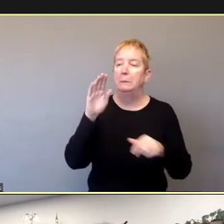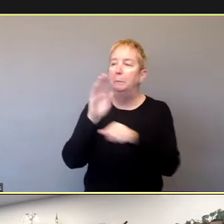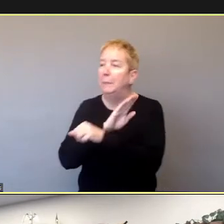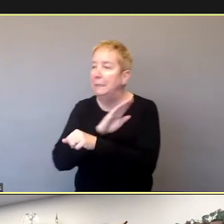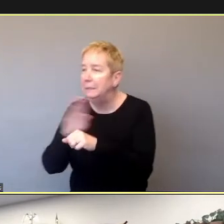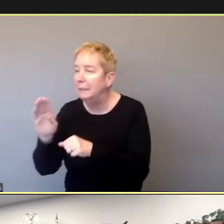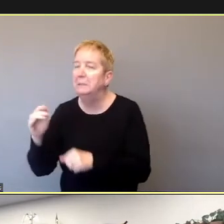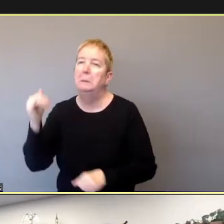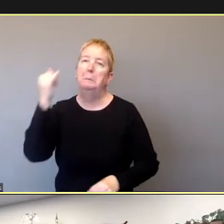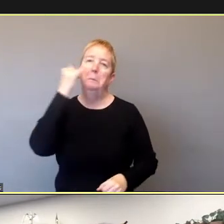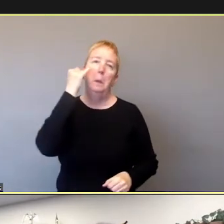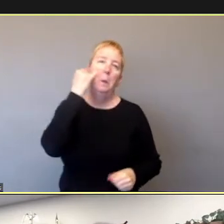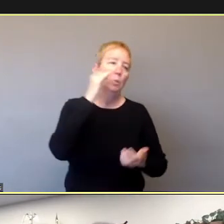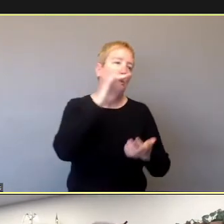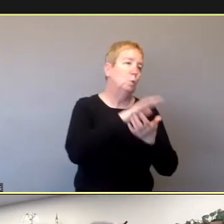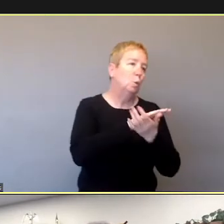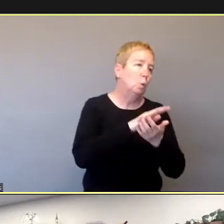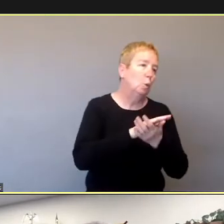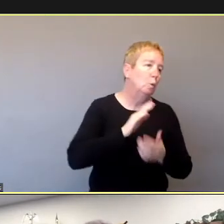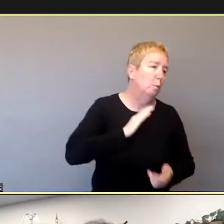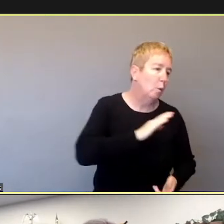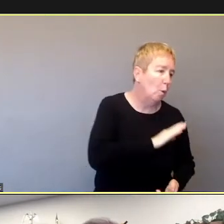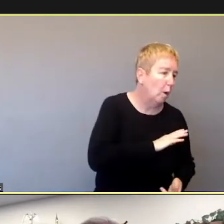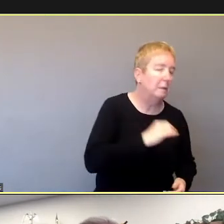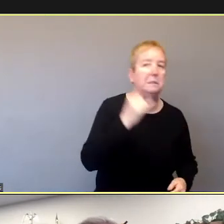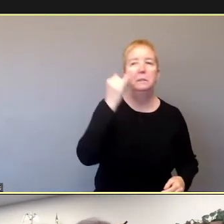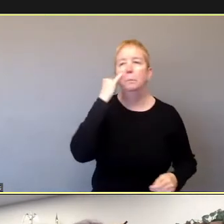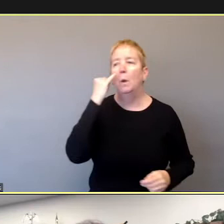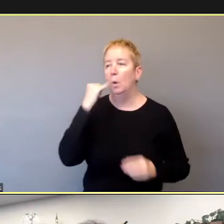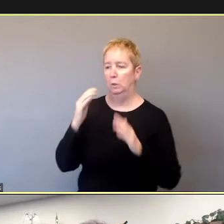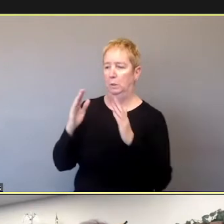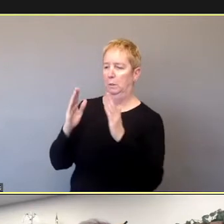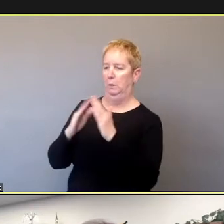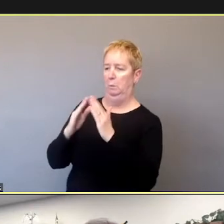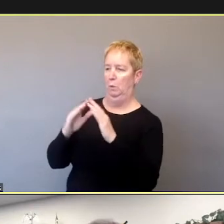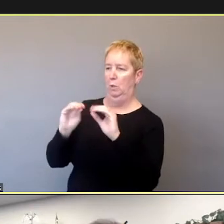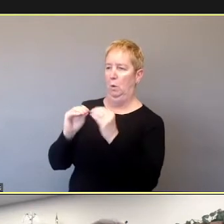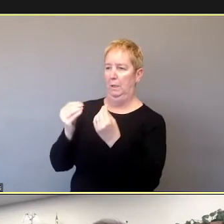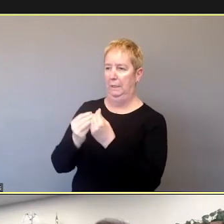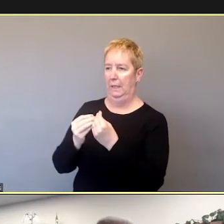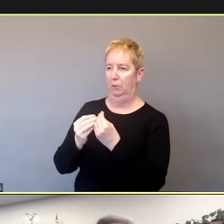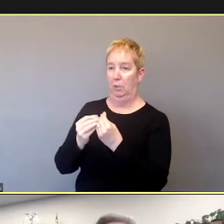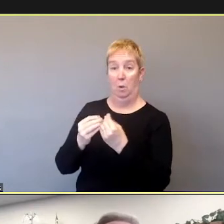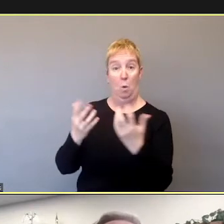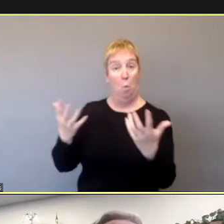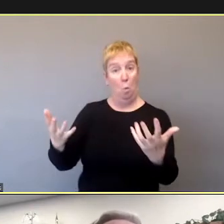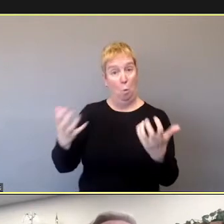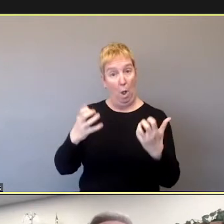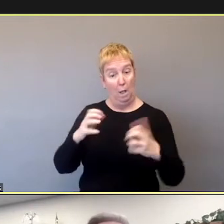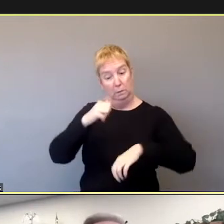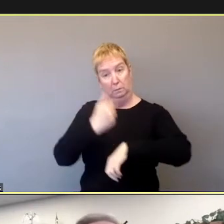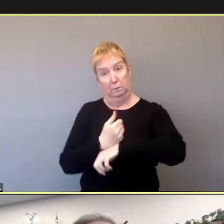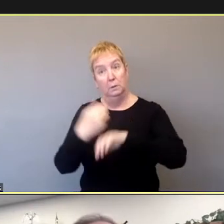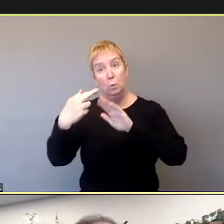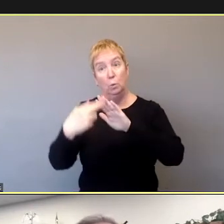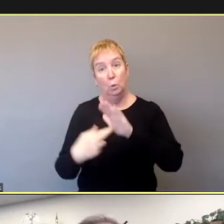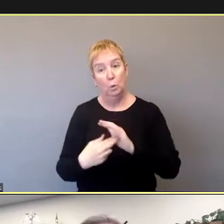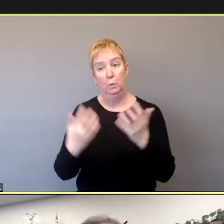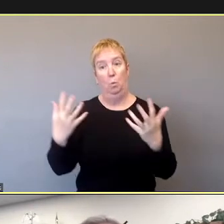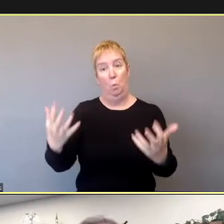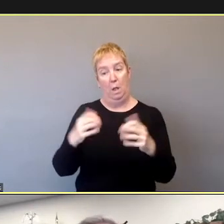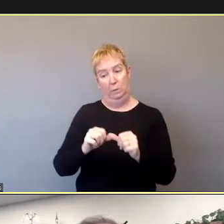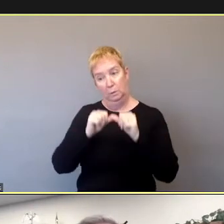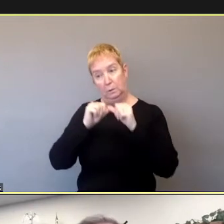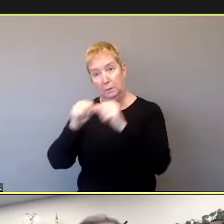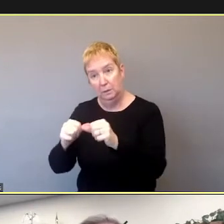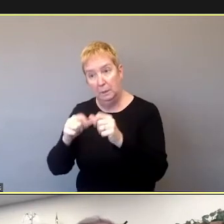board or a community organization can still make their own rules for their own organization, and